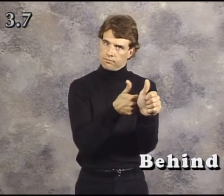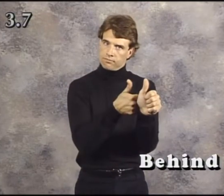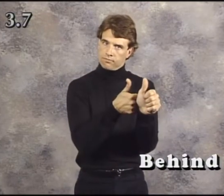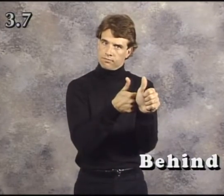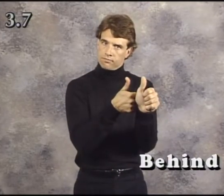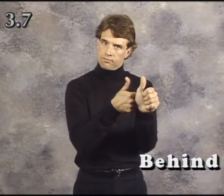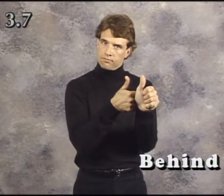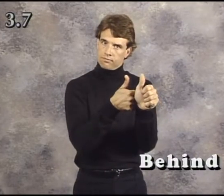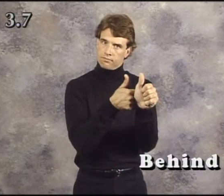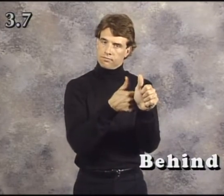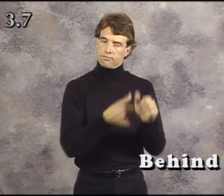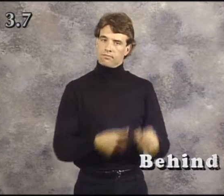Behind.